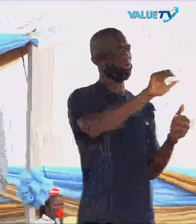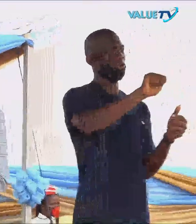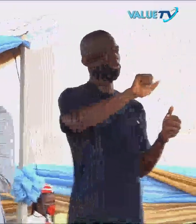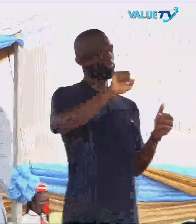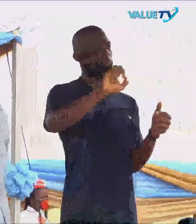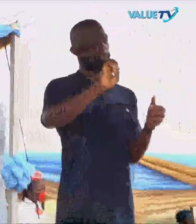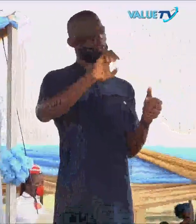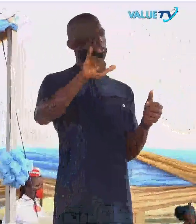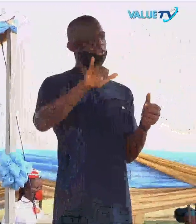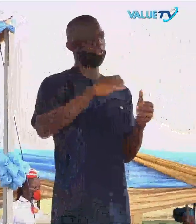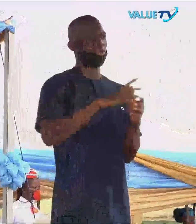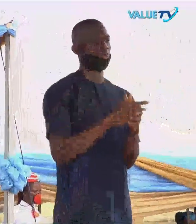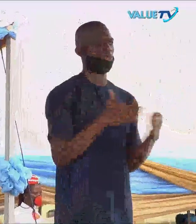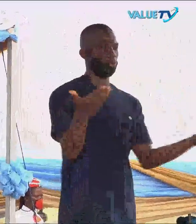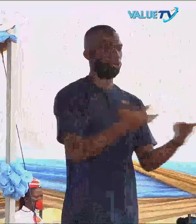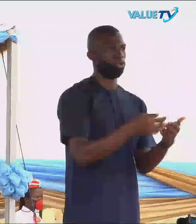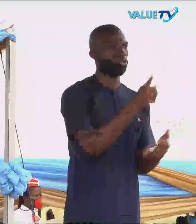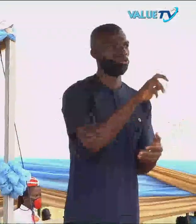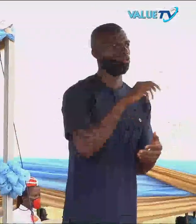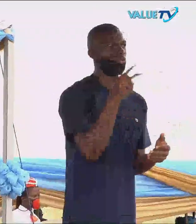speaker.